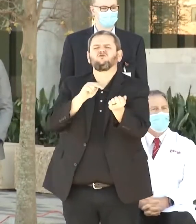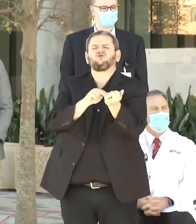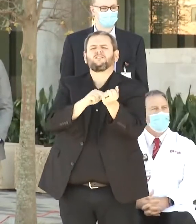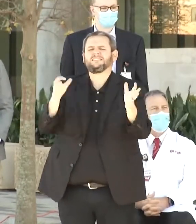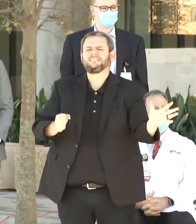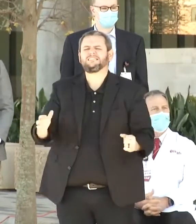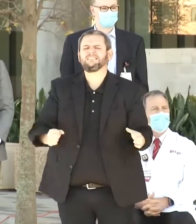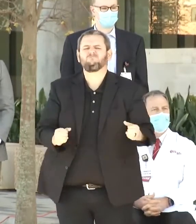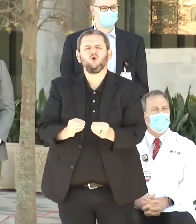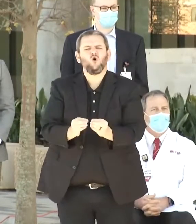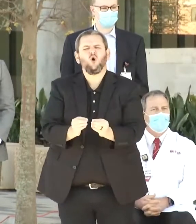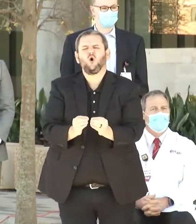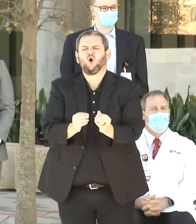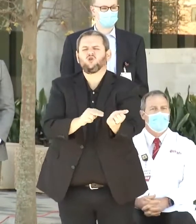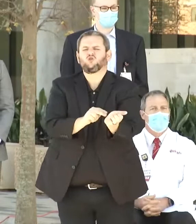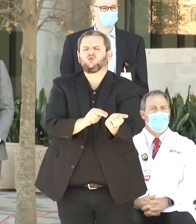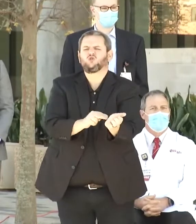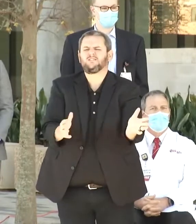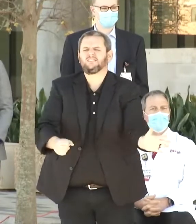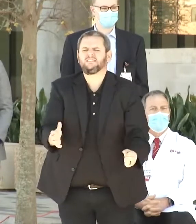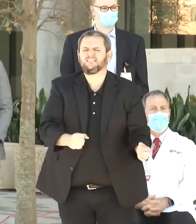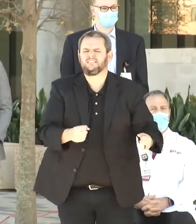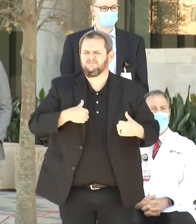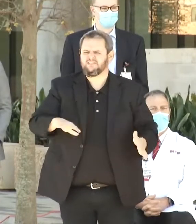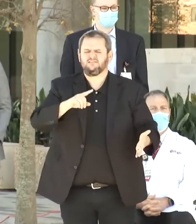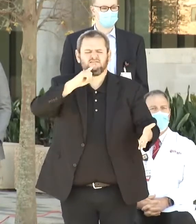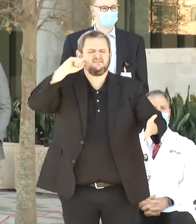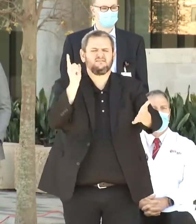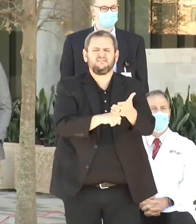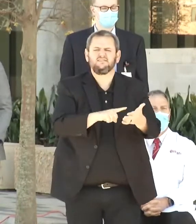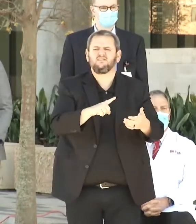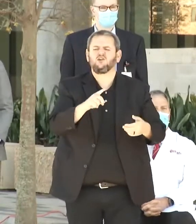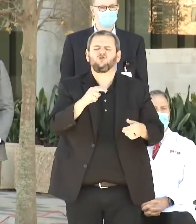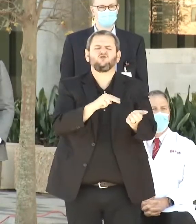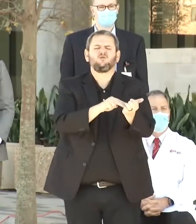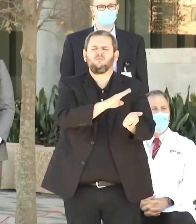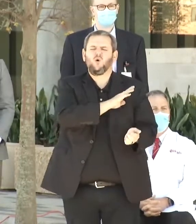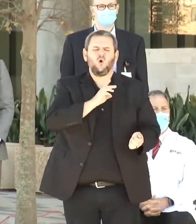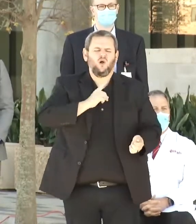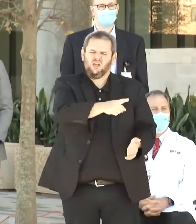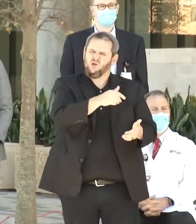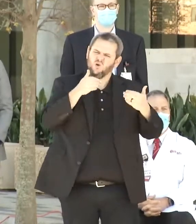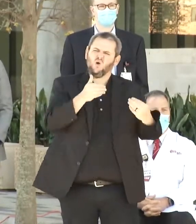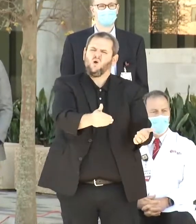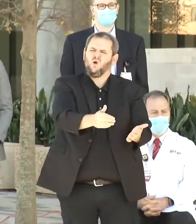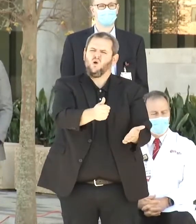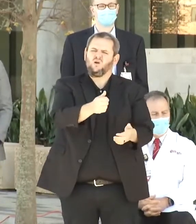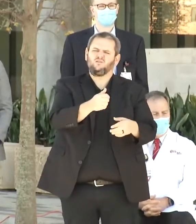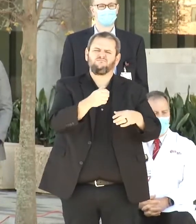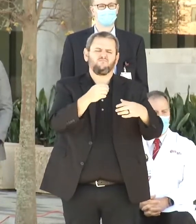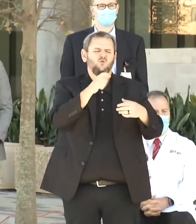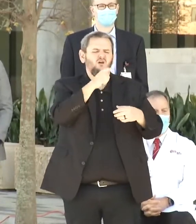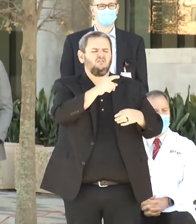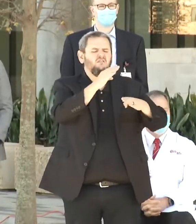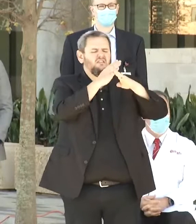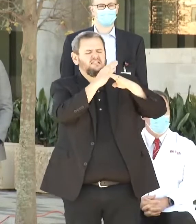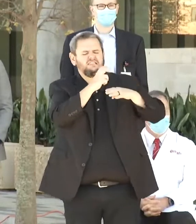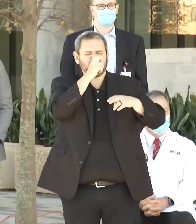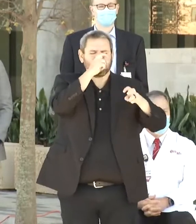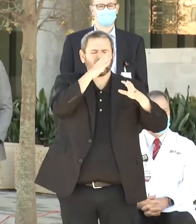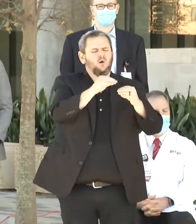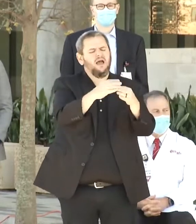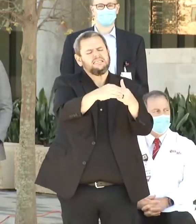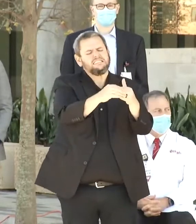any red tape, to allow nursing students and nurses who are licensed in other states to practice in the state of